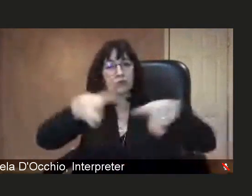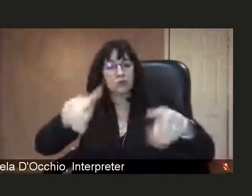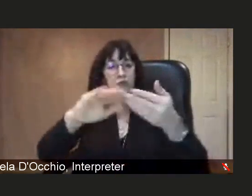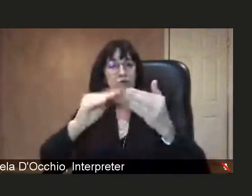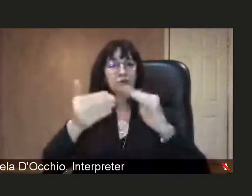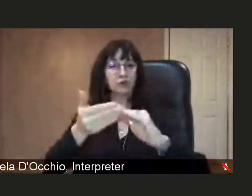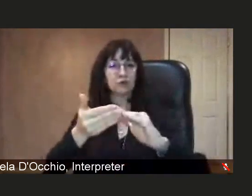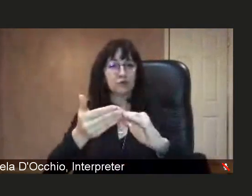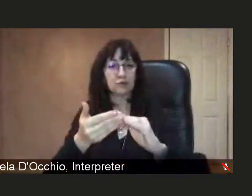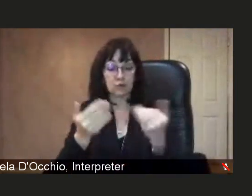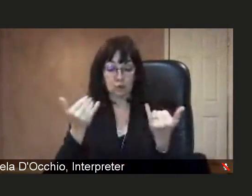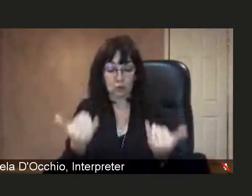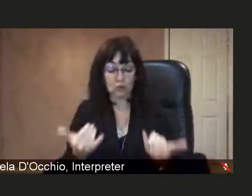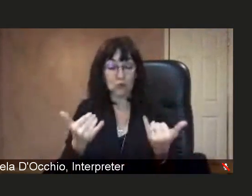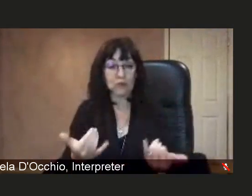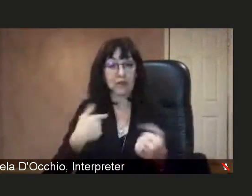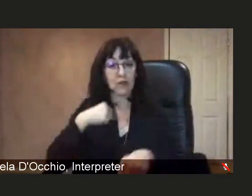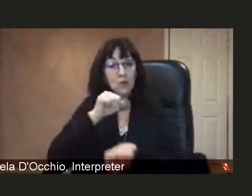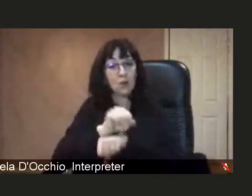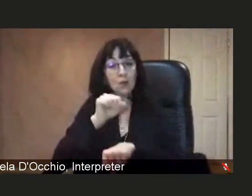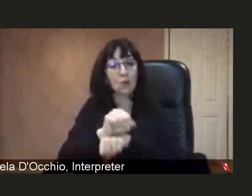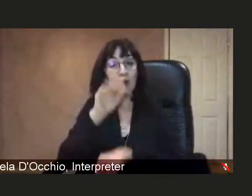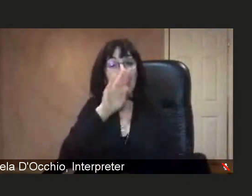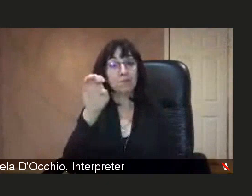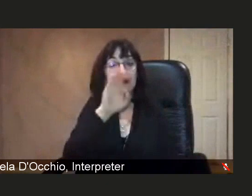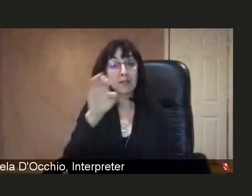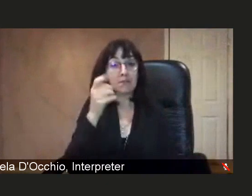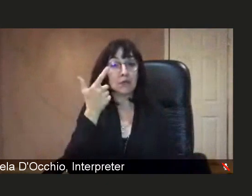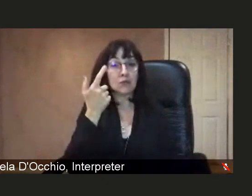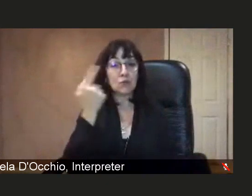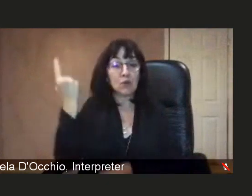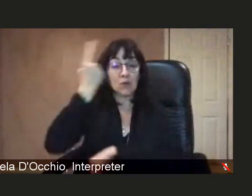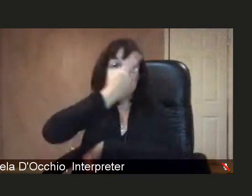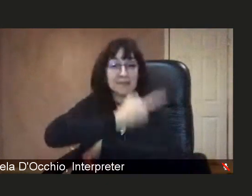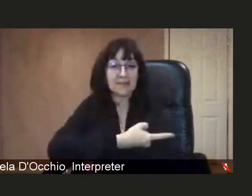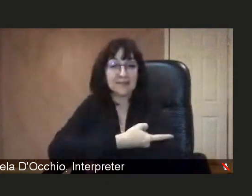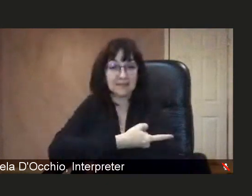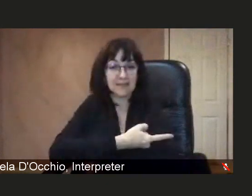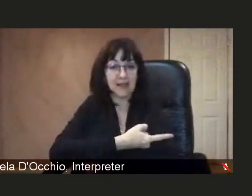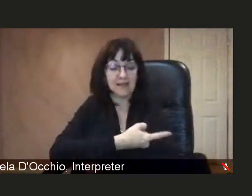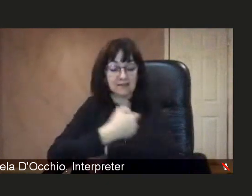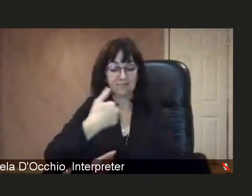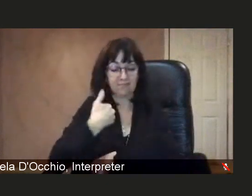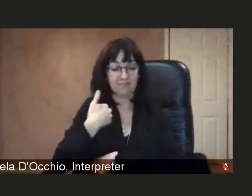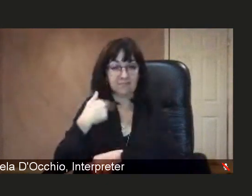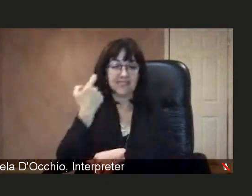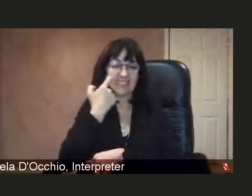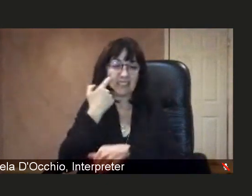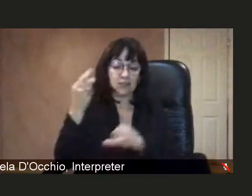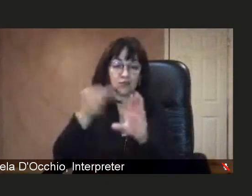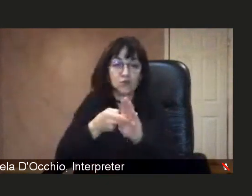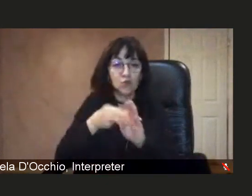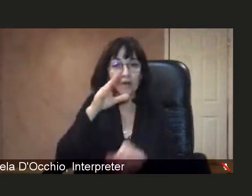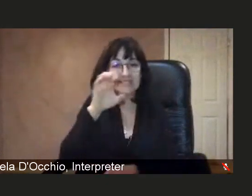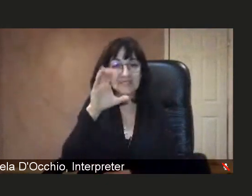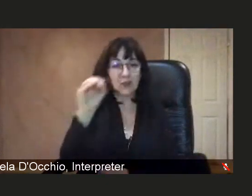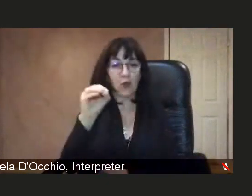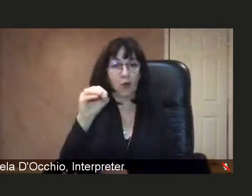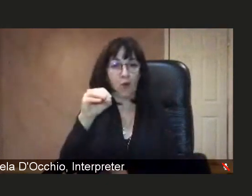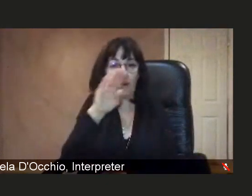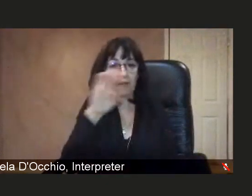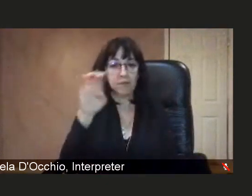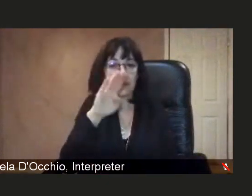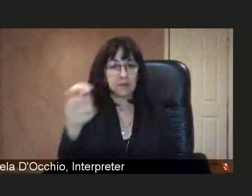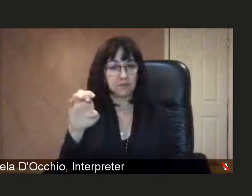21st day as the president and CEO of Beebe Healthcare, and I am absolutely confident that we will together prevail through the next